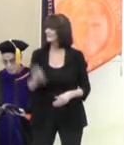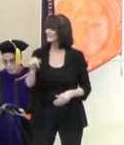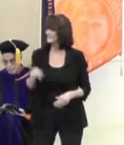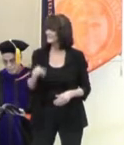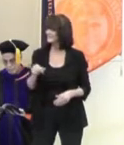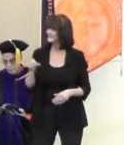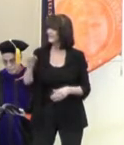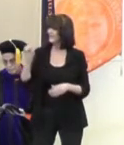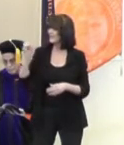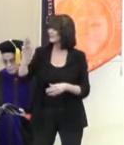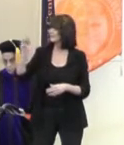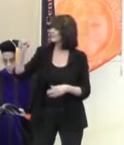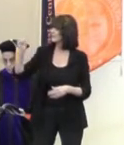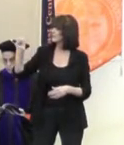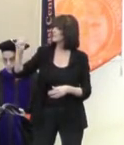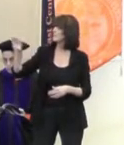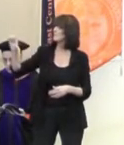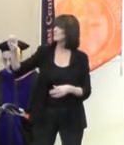a commencement?